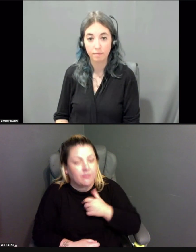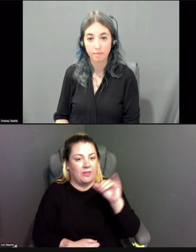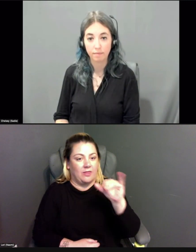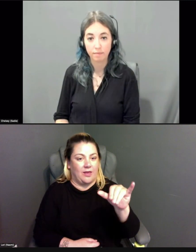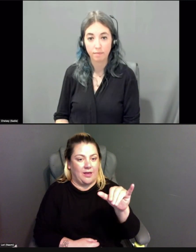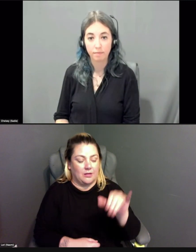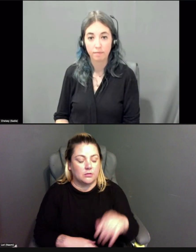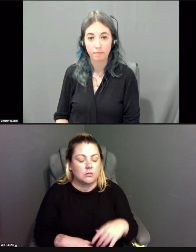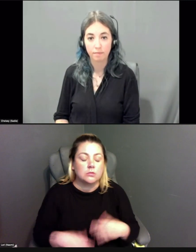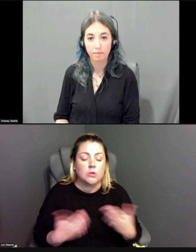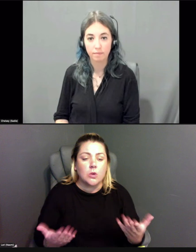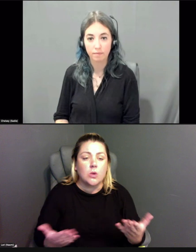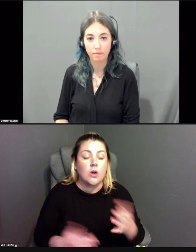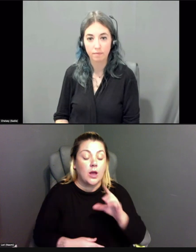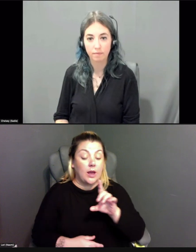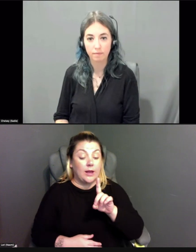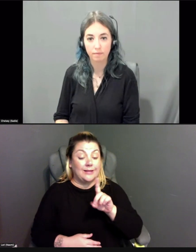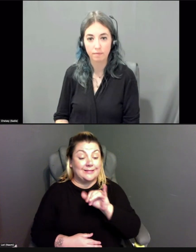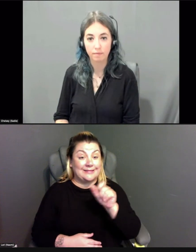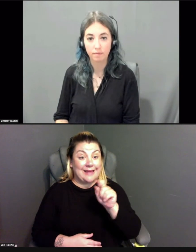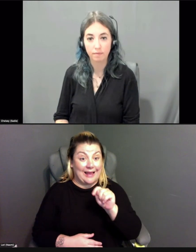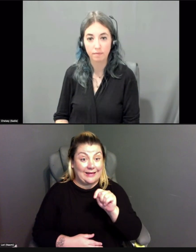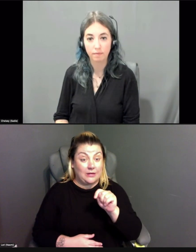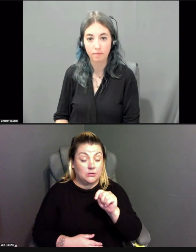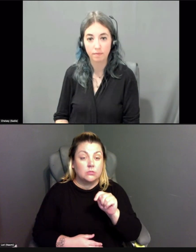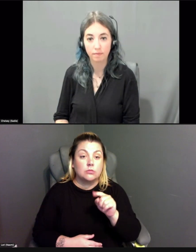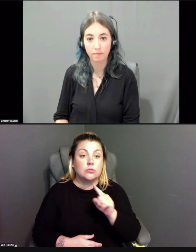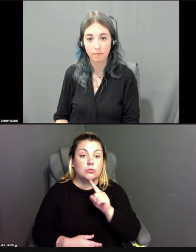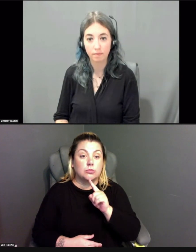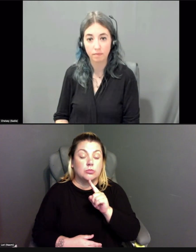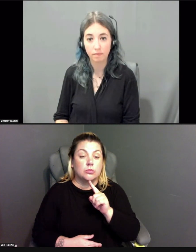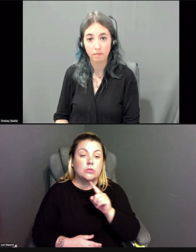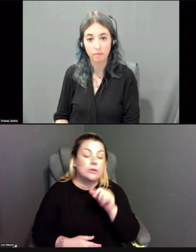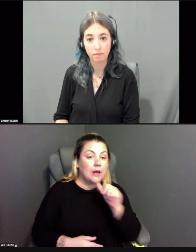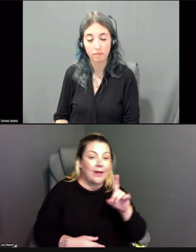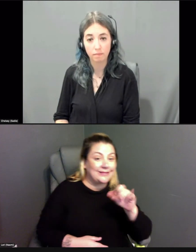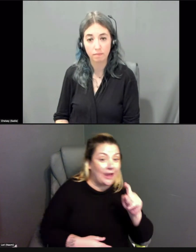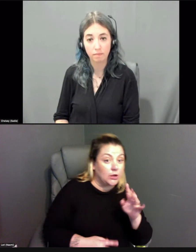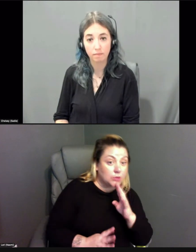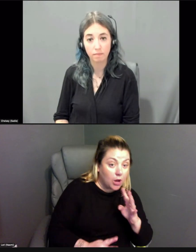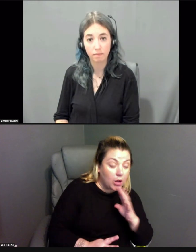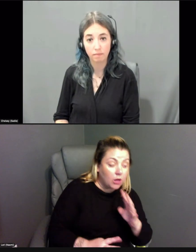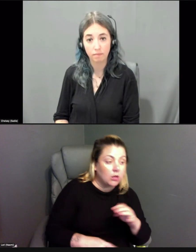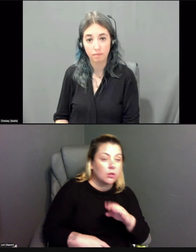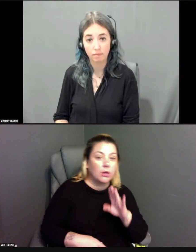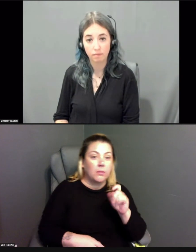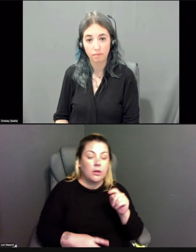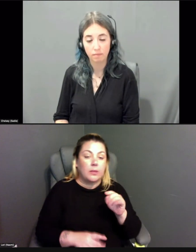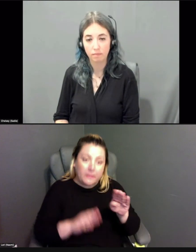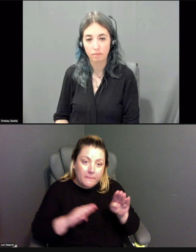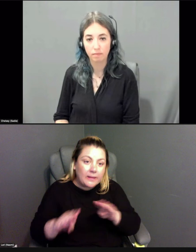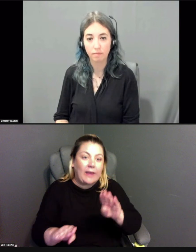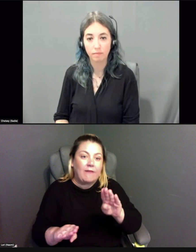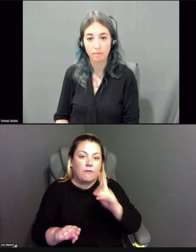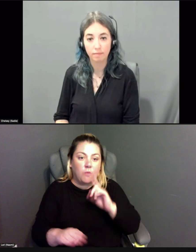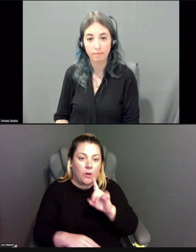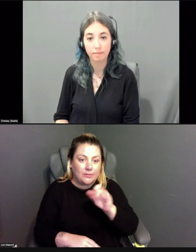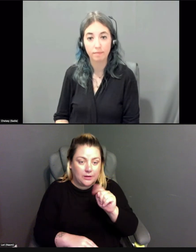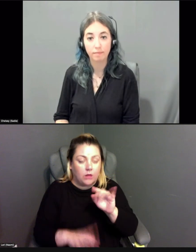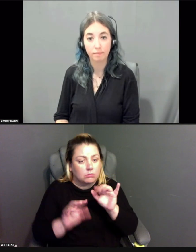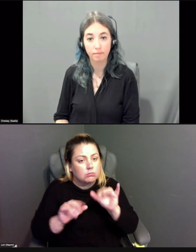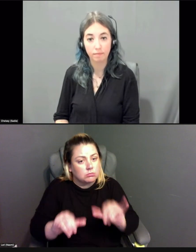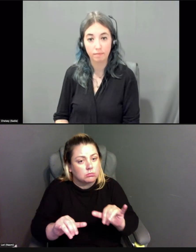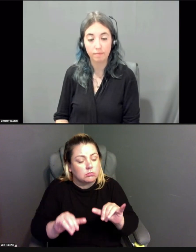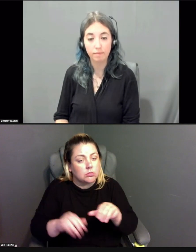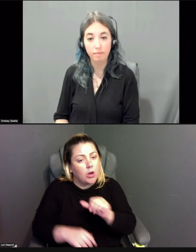dieting is an autonomous decision, not diet talk, but dieting behavior itself, like being on a diet. And